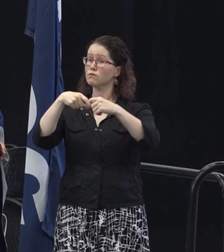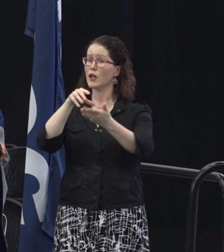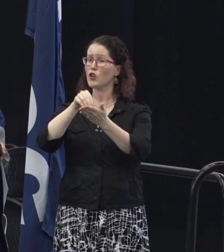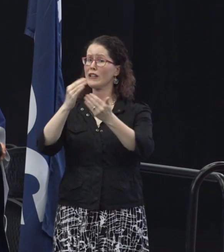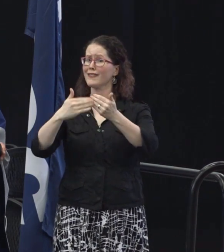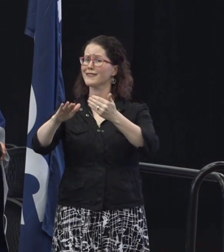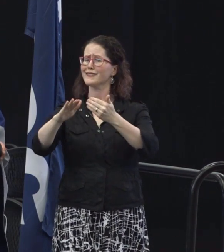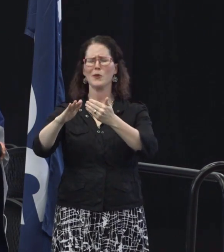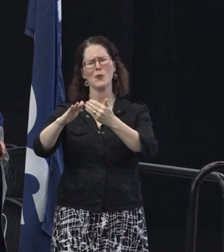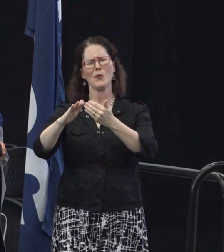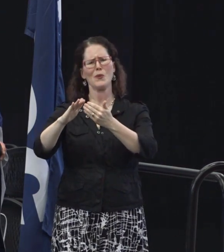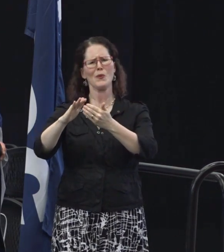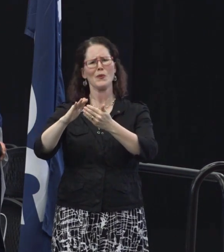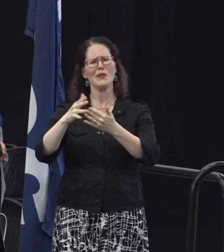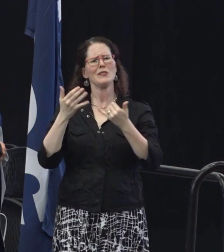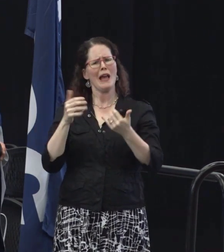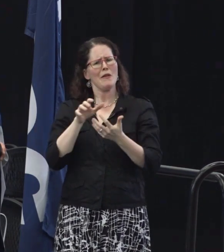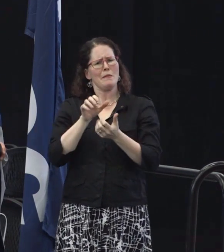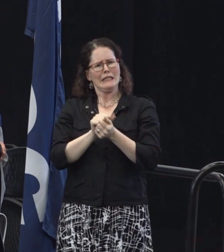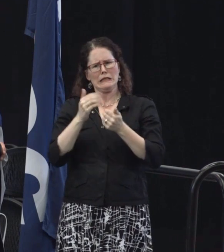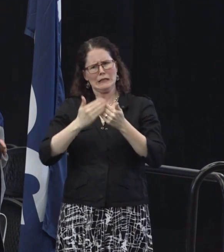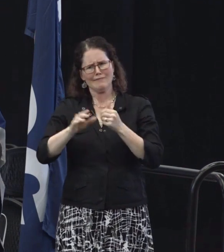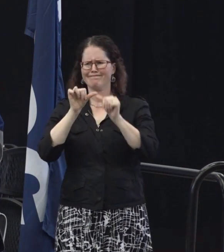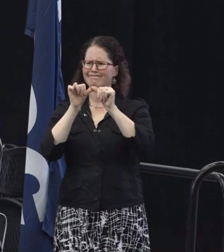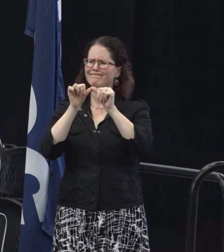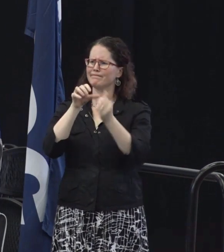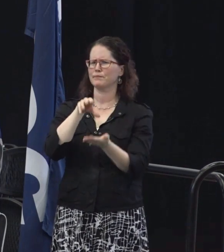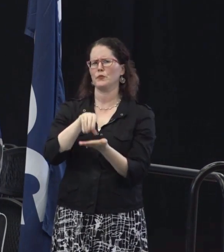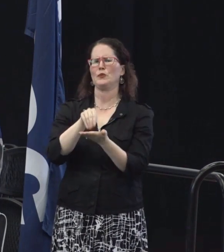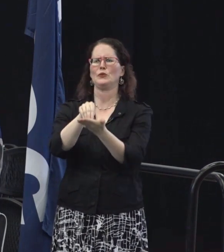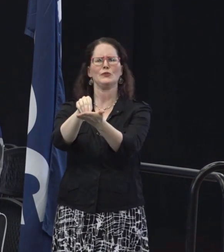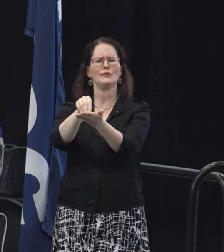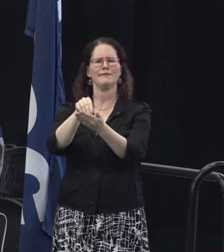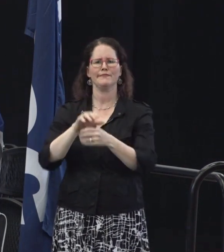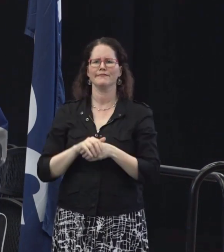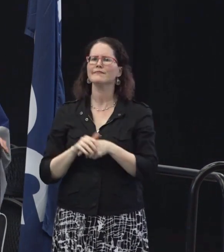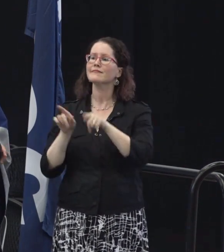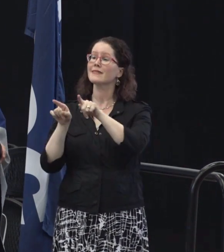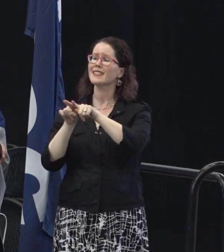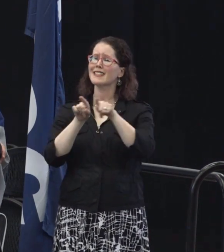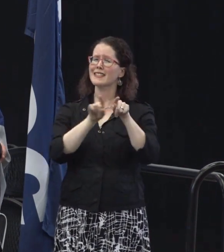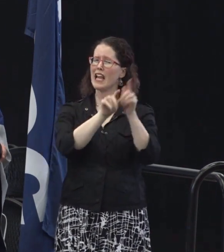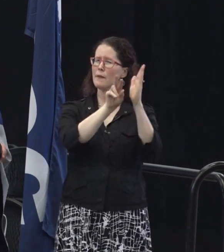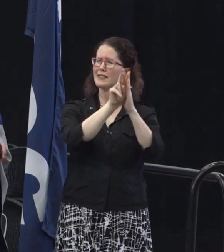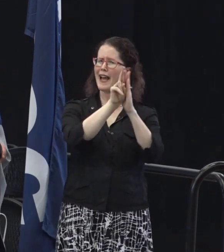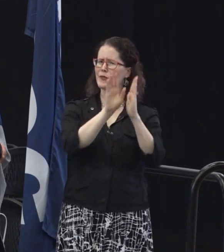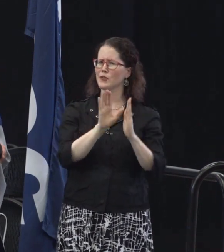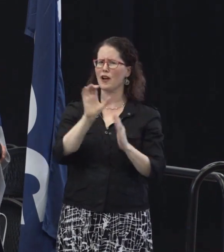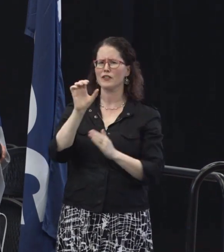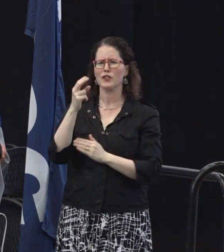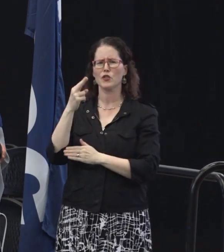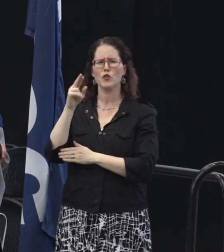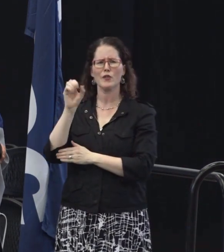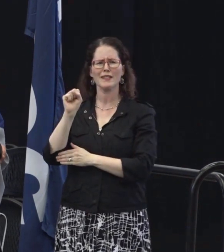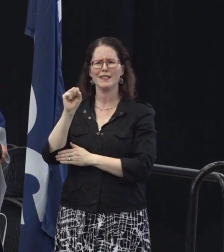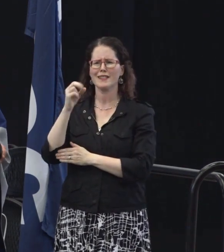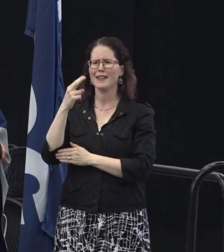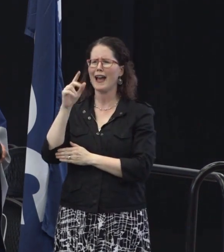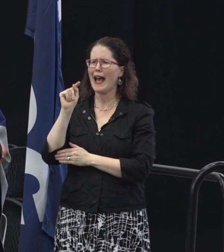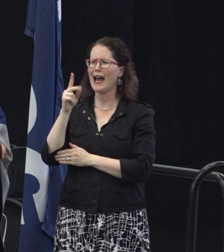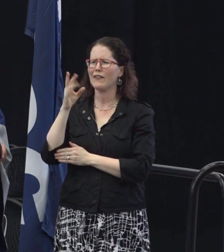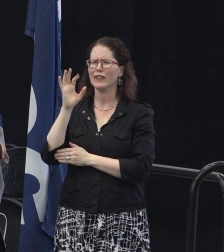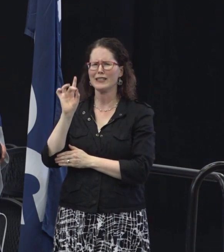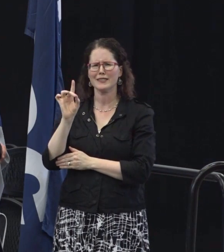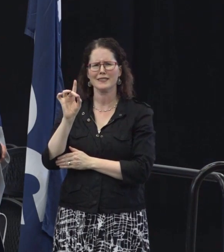that you undertake during your lives. Because as Chris Hadfield said, lifelong learning is one of the most important of our